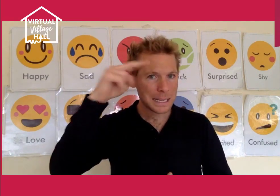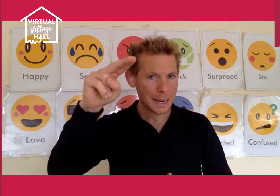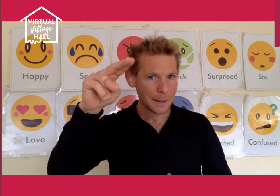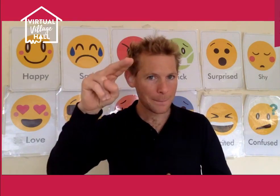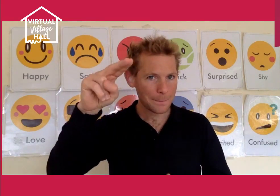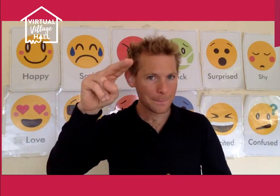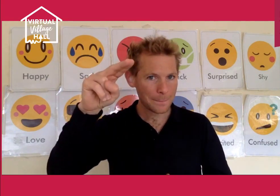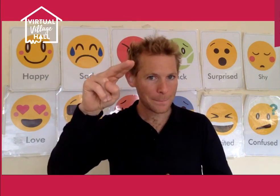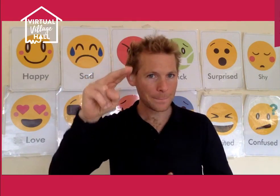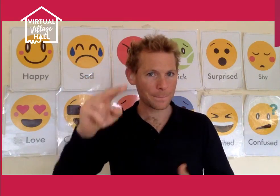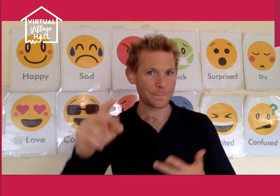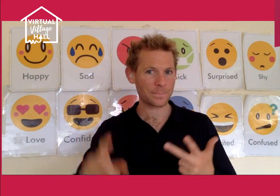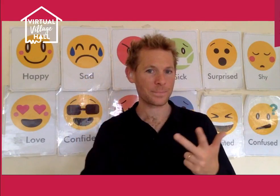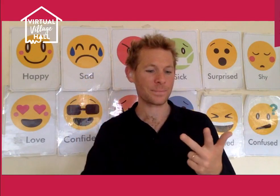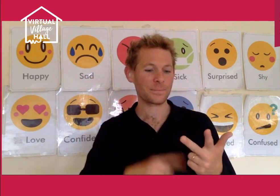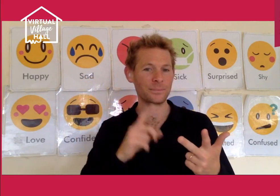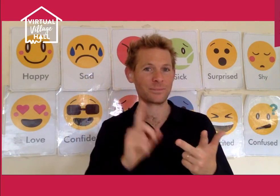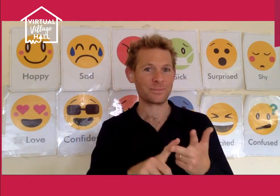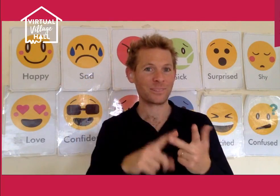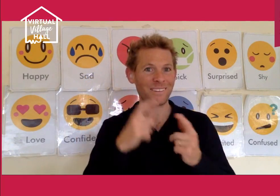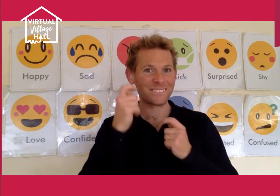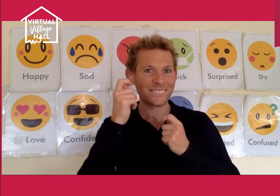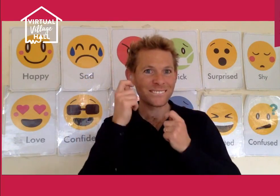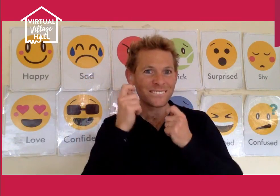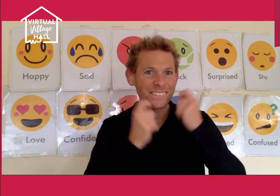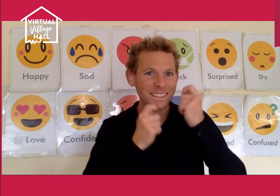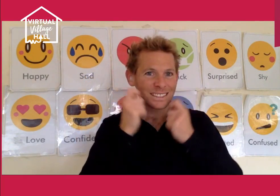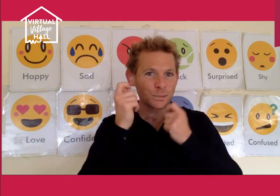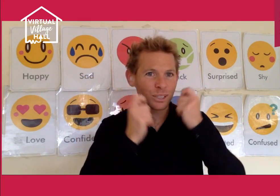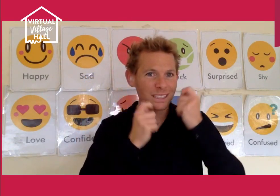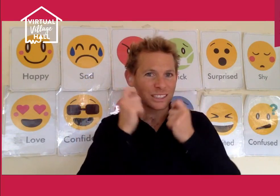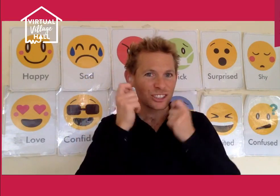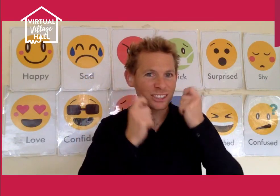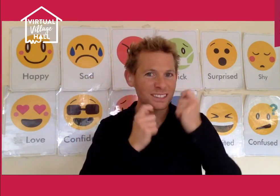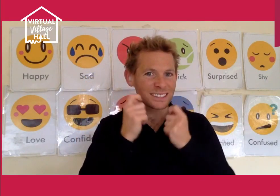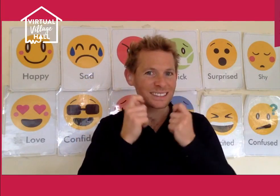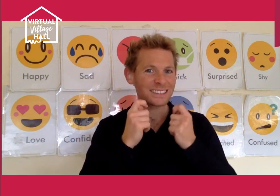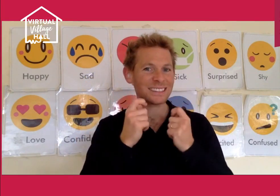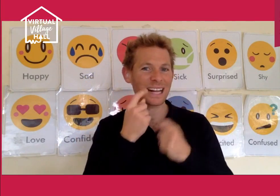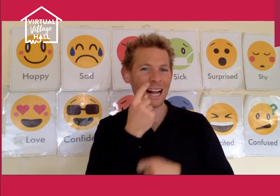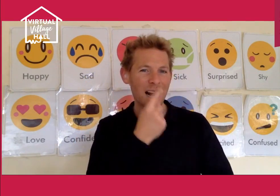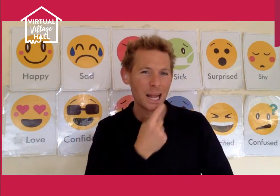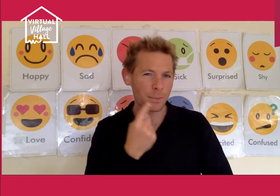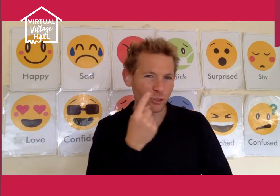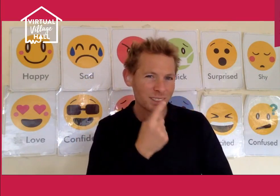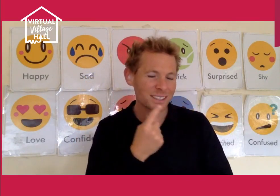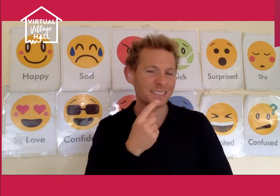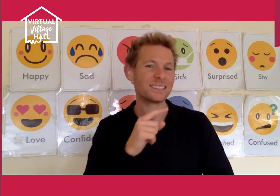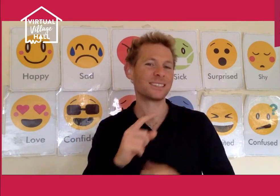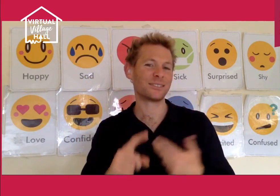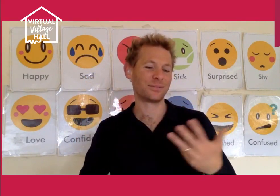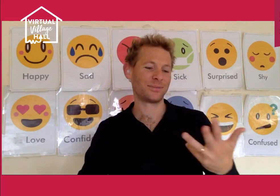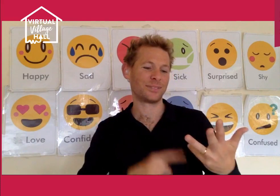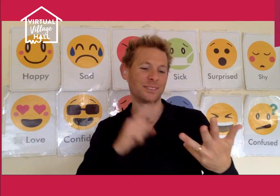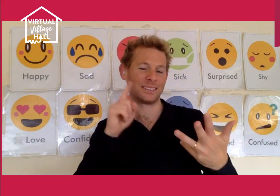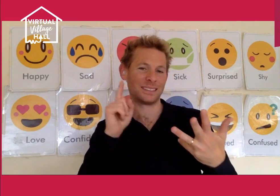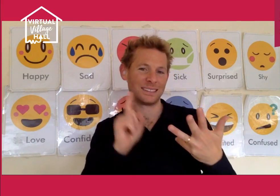Then we learned how to talk about names. Then we talked about facial expressions and lip pattern.